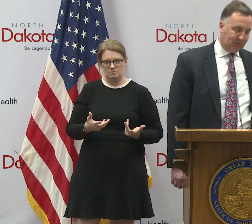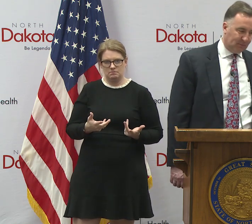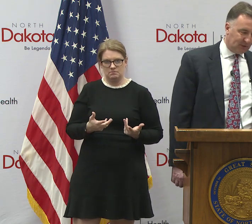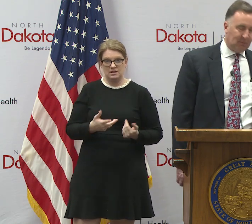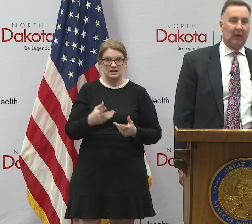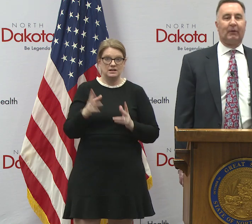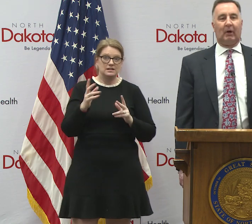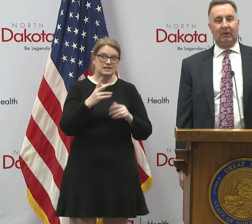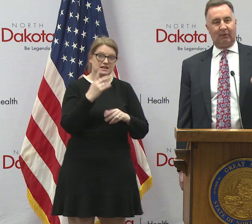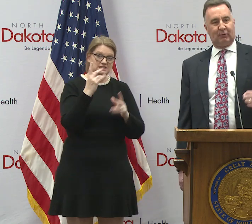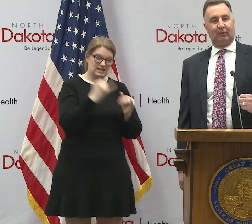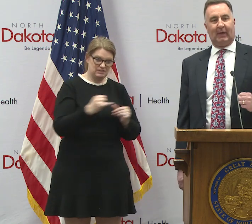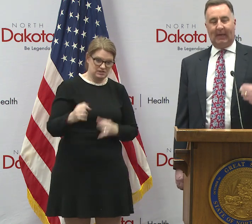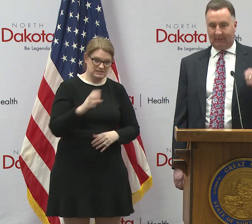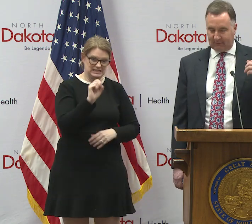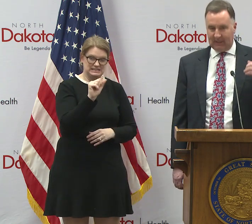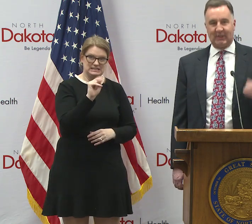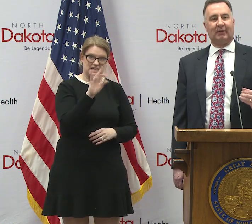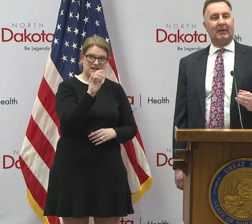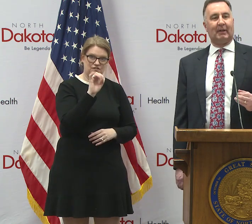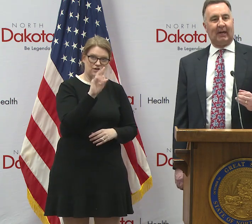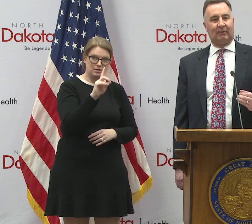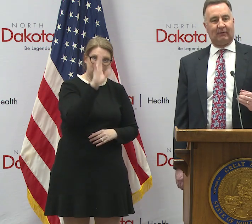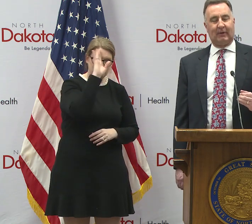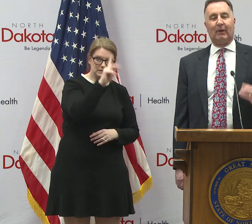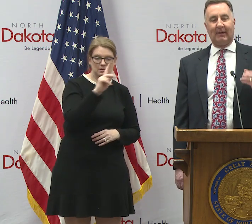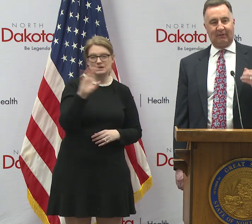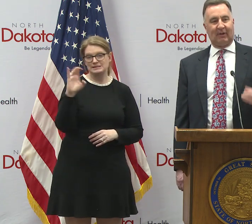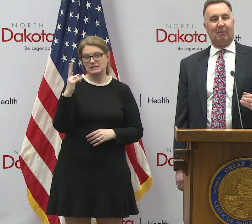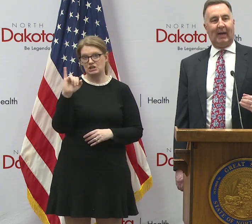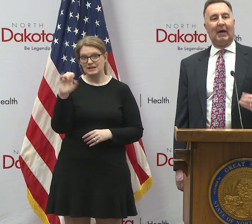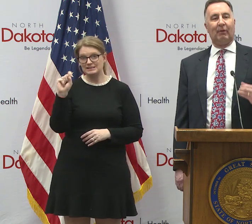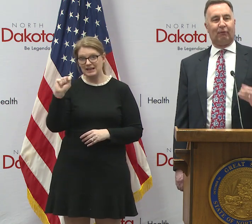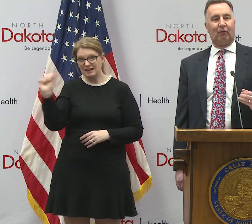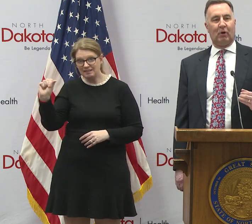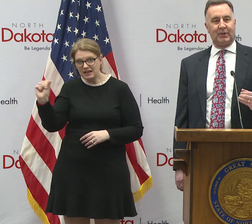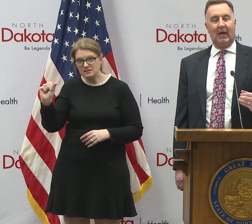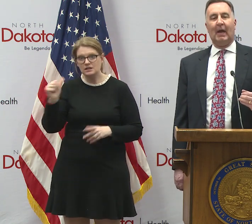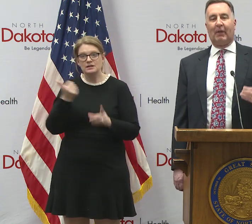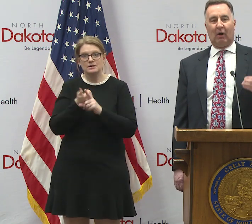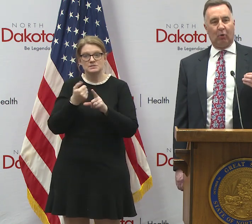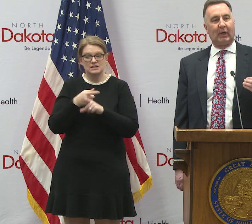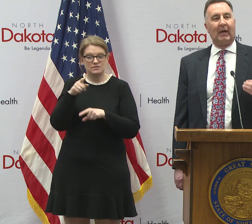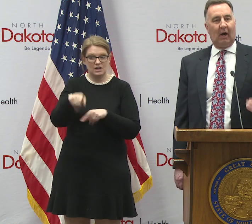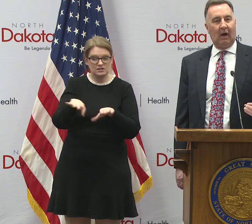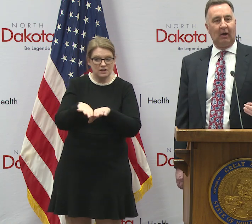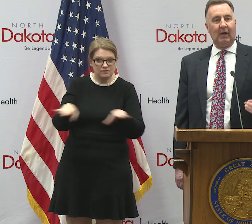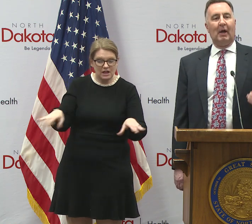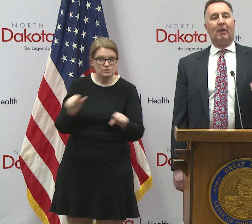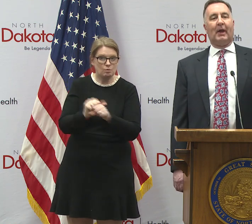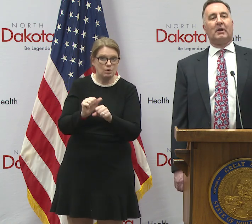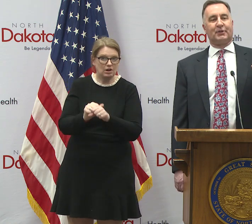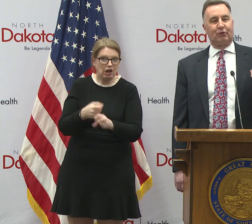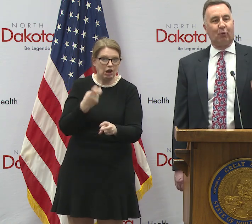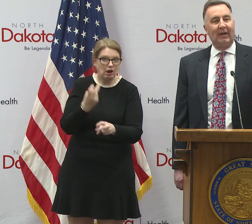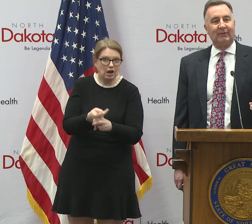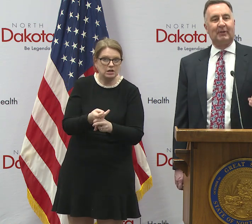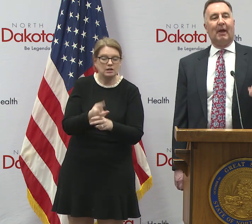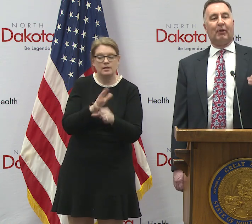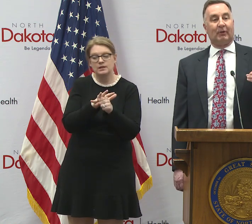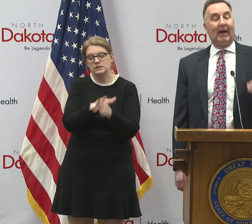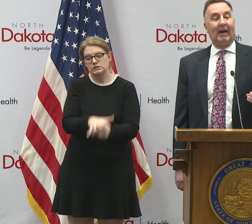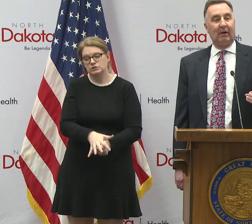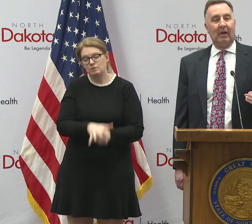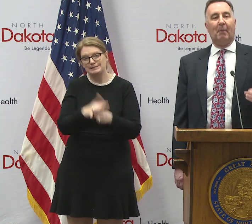at Sanford Bismarck, there are individuals at CHI St. Alexius that are in instant command on the floors, that are working hard, that are